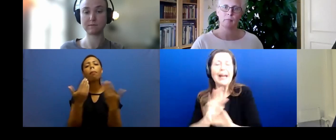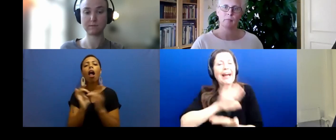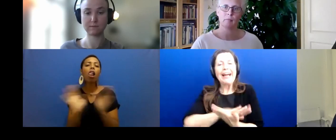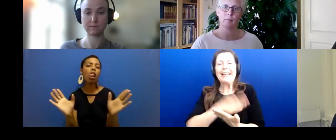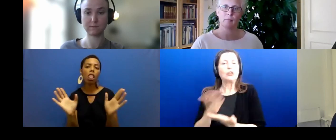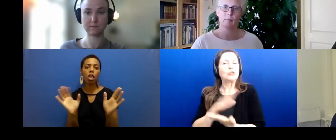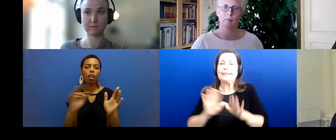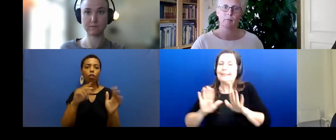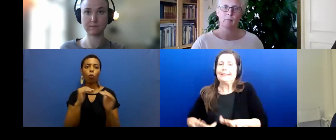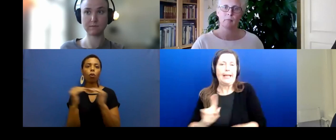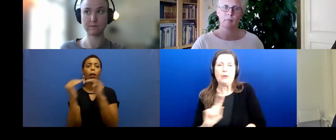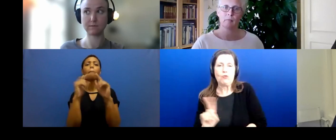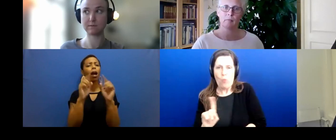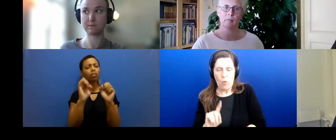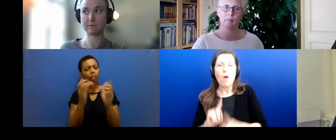stay,